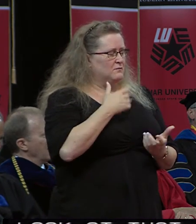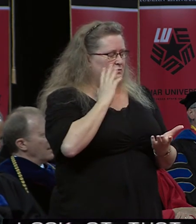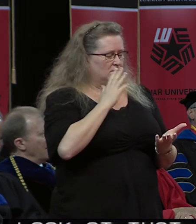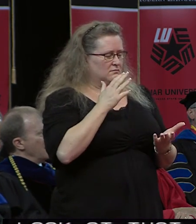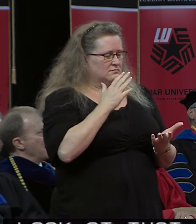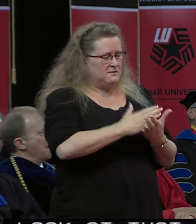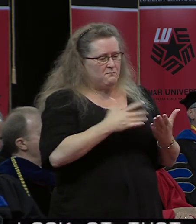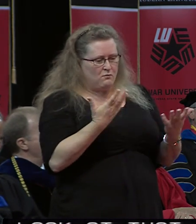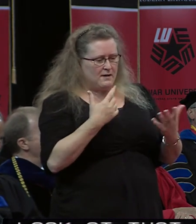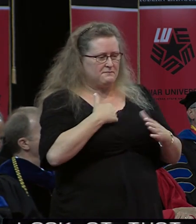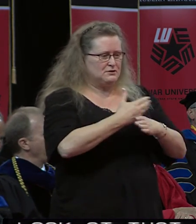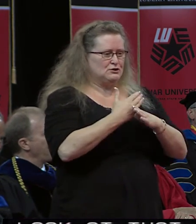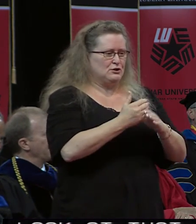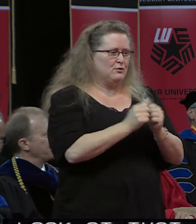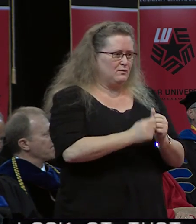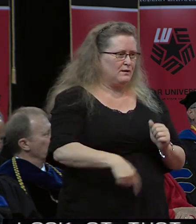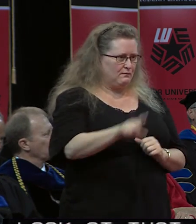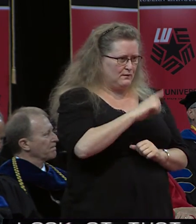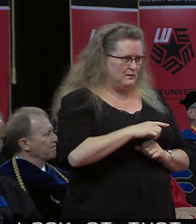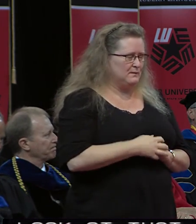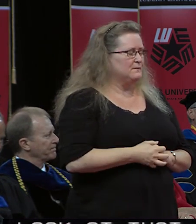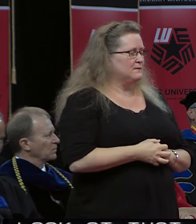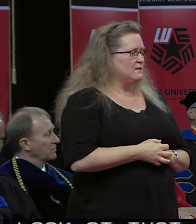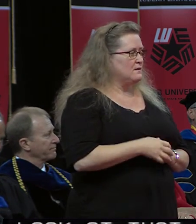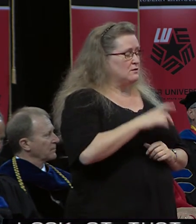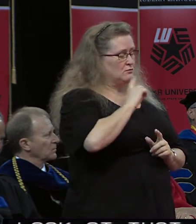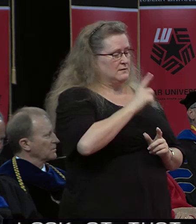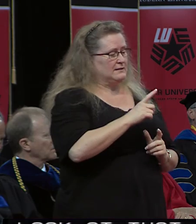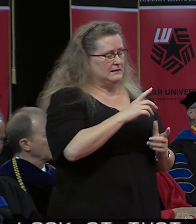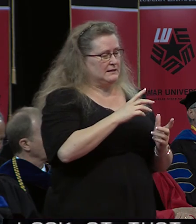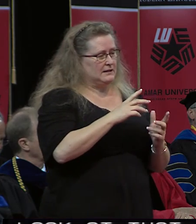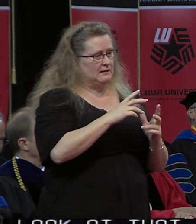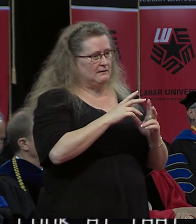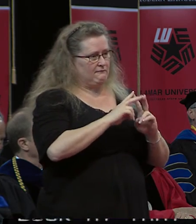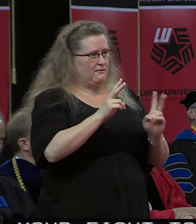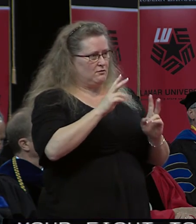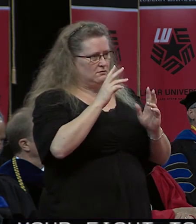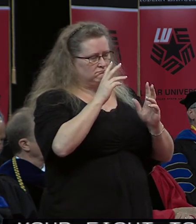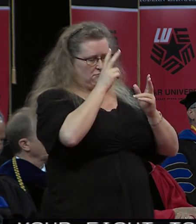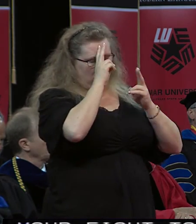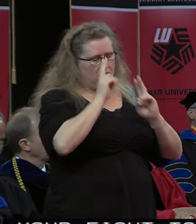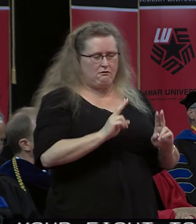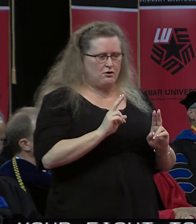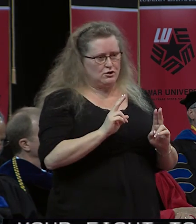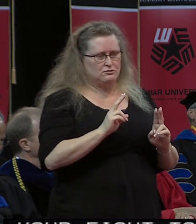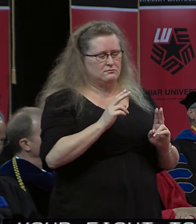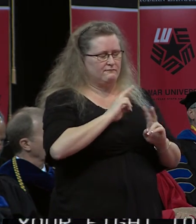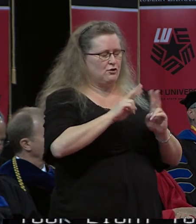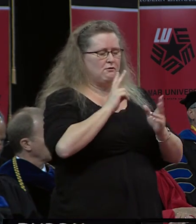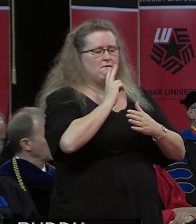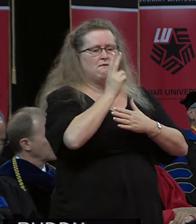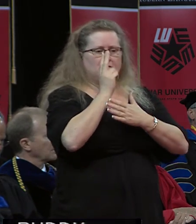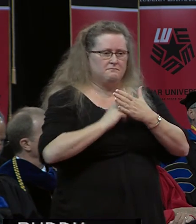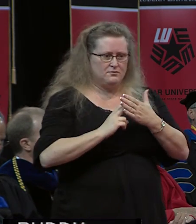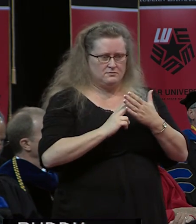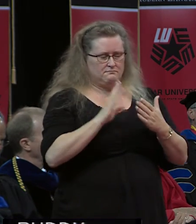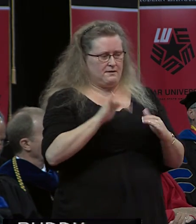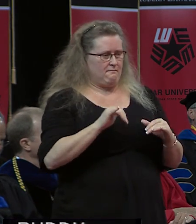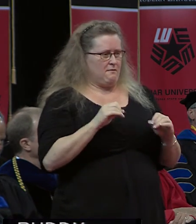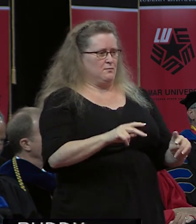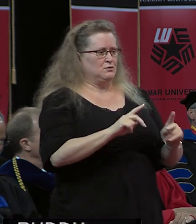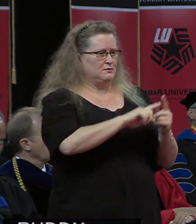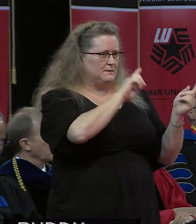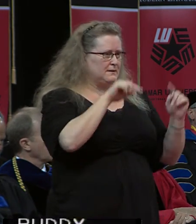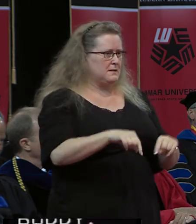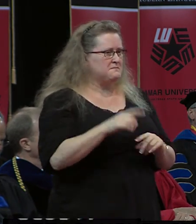that I'm going to share with you. You know, it really is a very, very deep honor. I'm very humbled by the opportunity to come speak